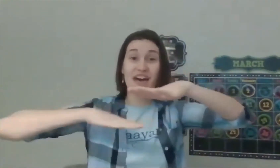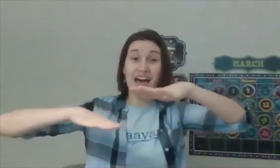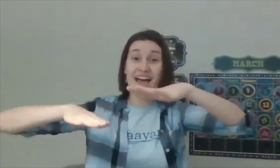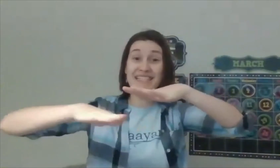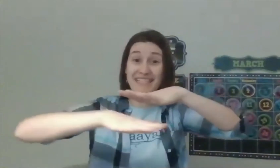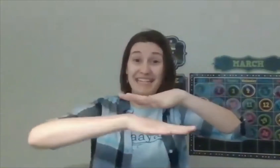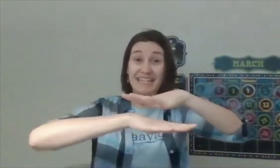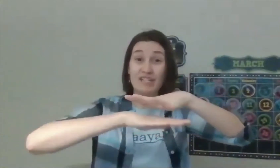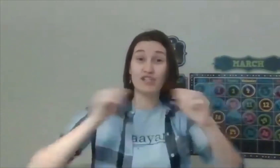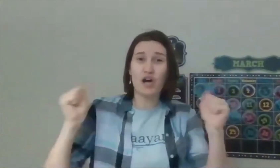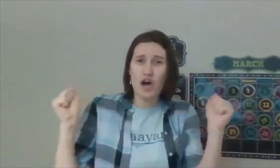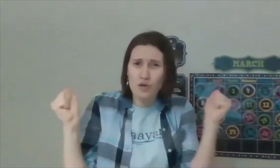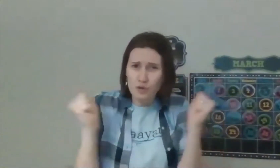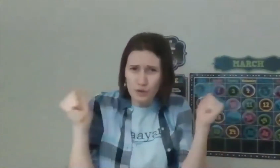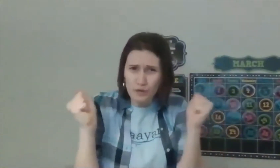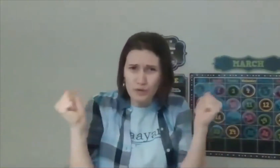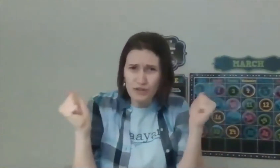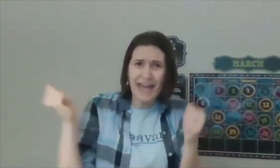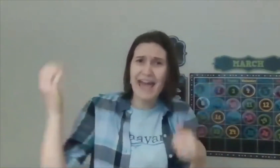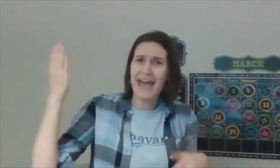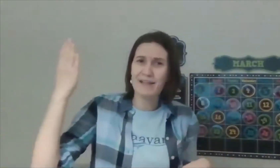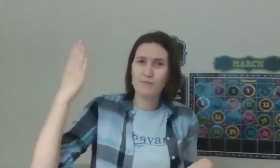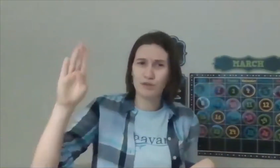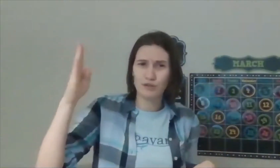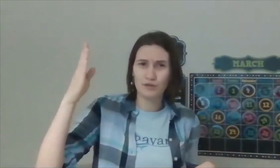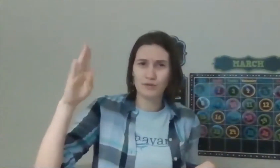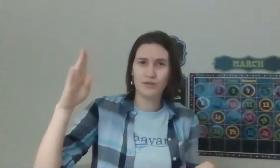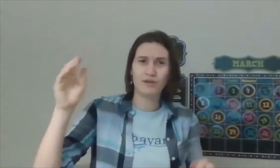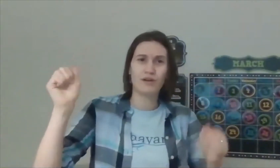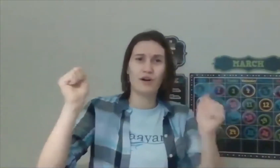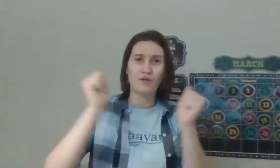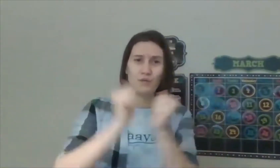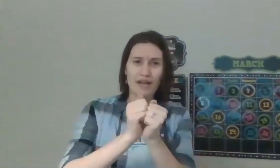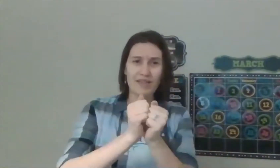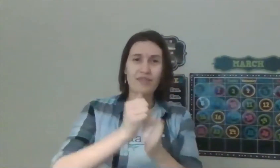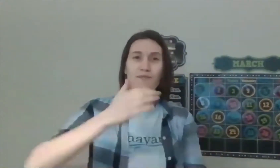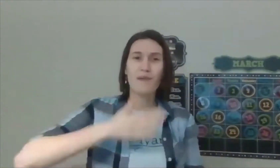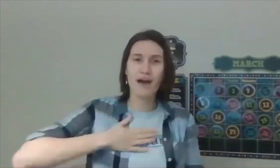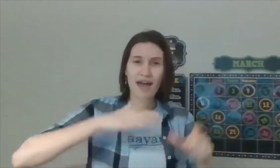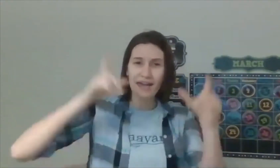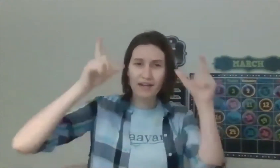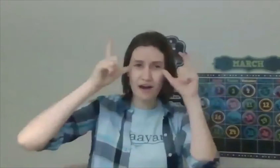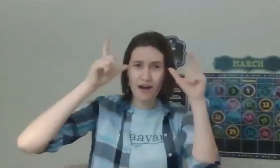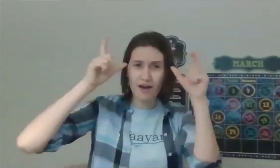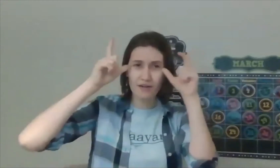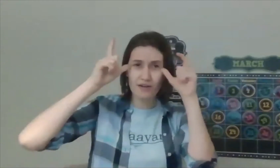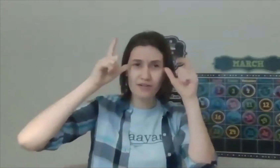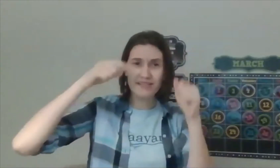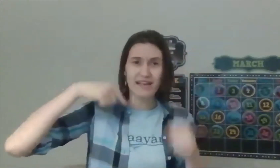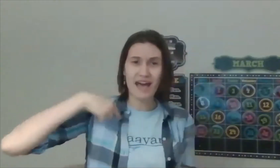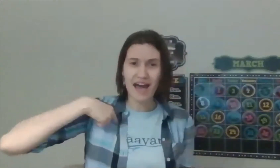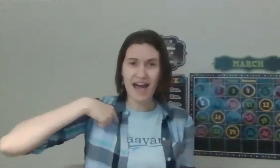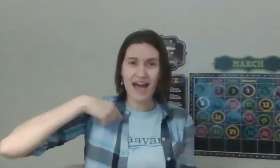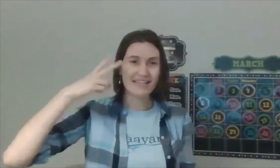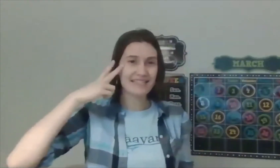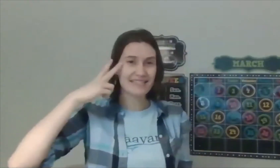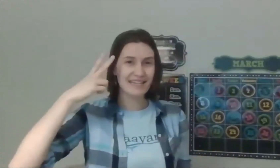I wonder what you are. I see so cool and blue. With my goggles, I see